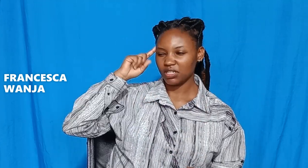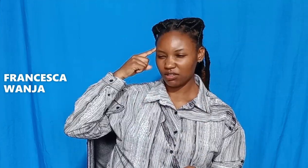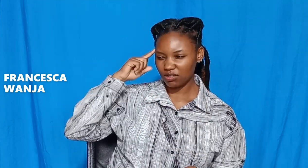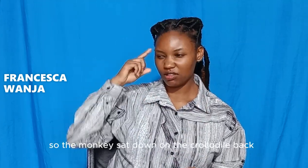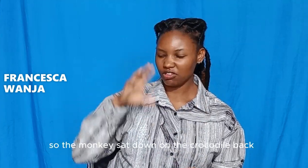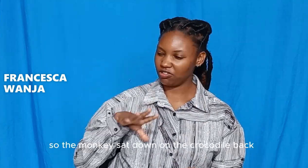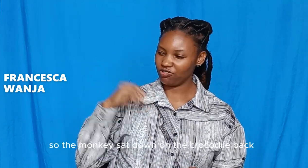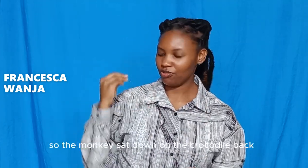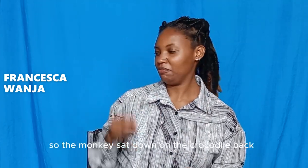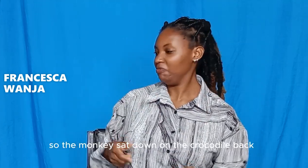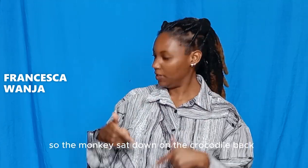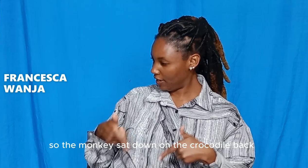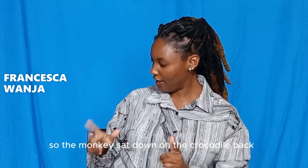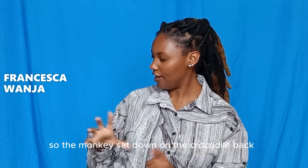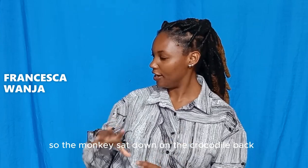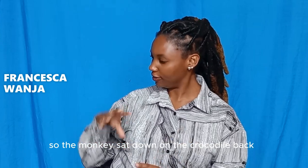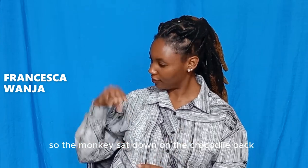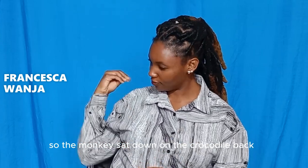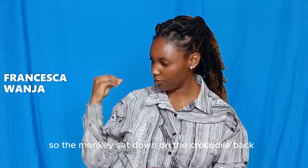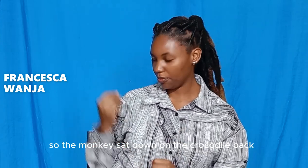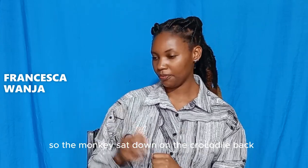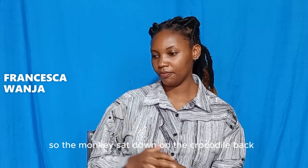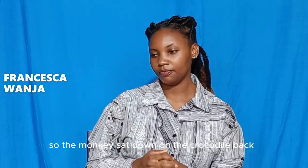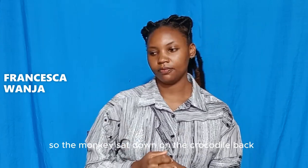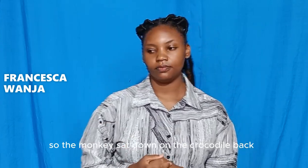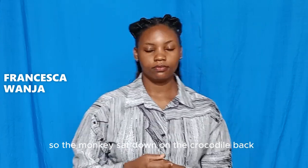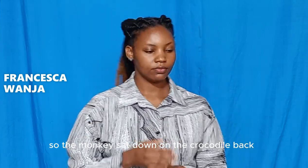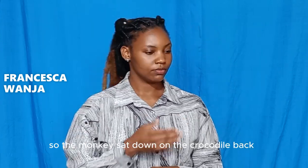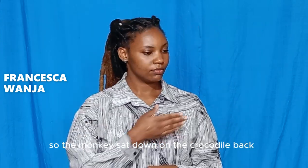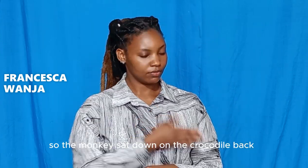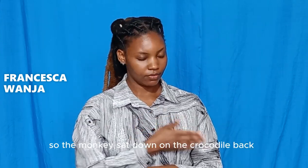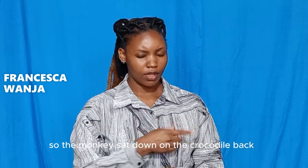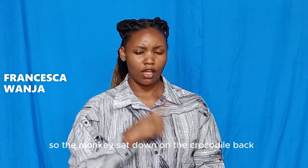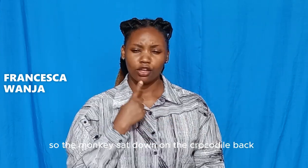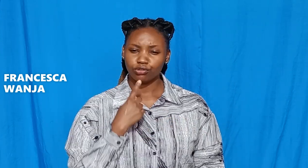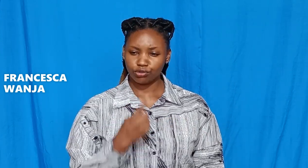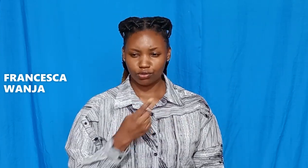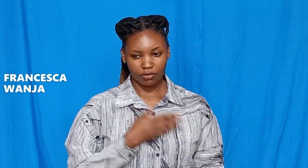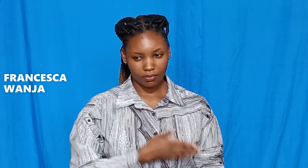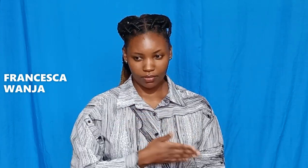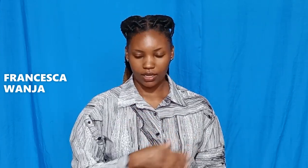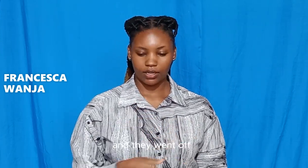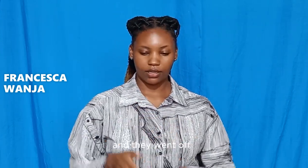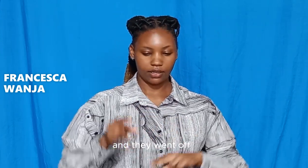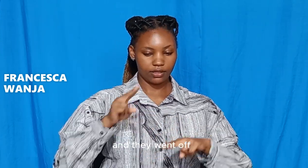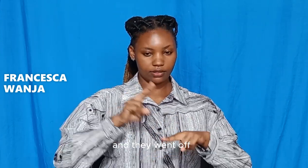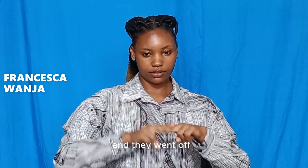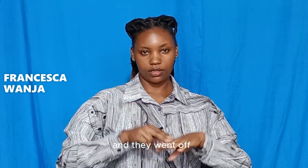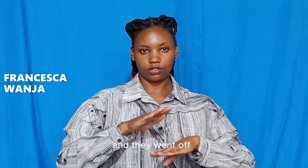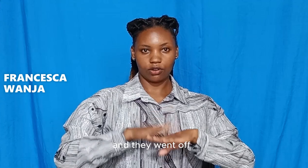So the monkey sat down on the crocodile's back. And they went off.